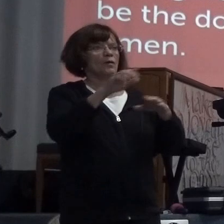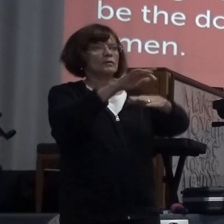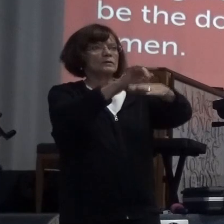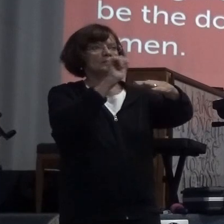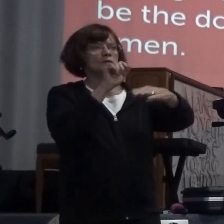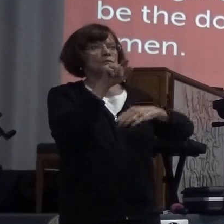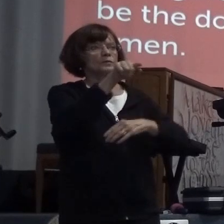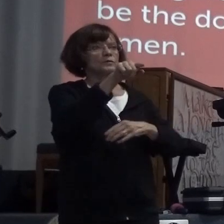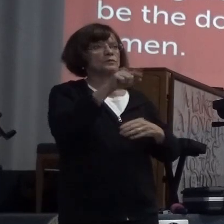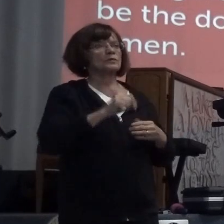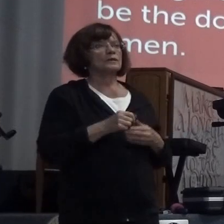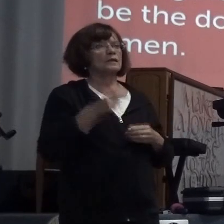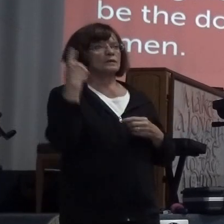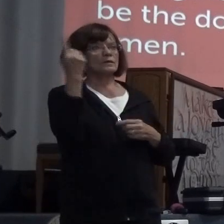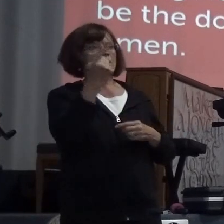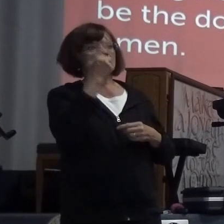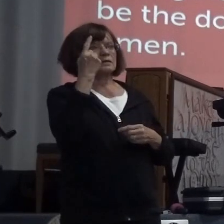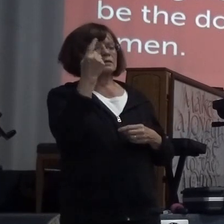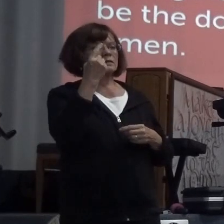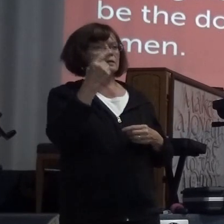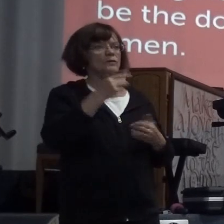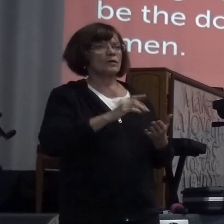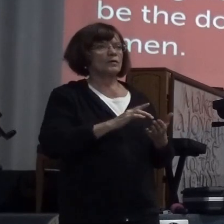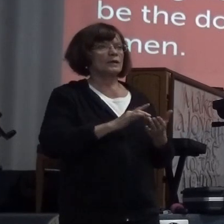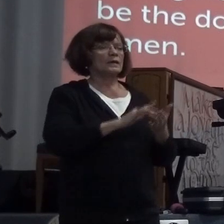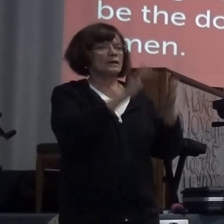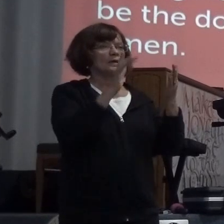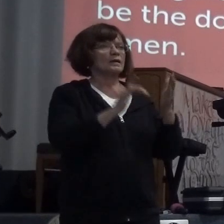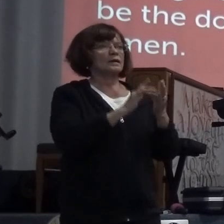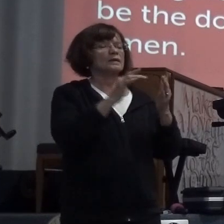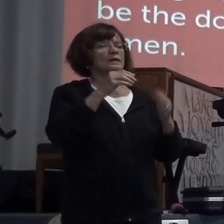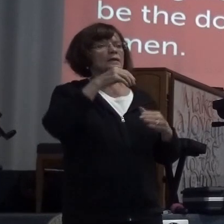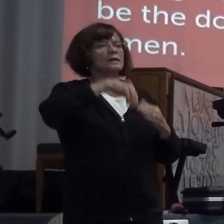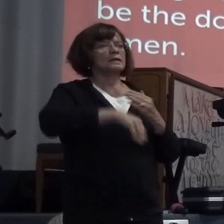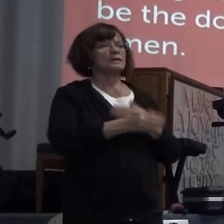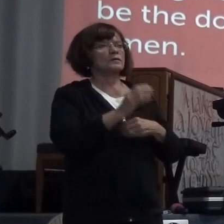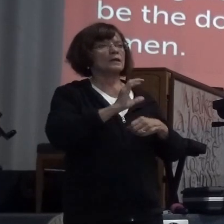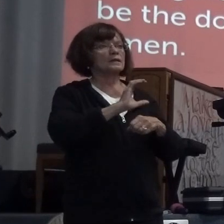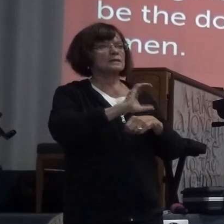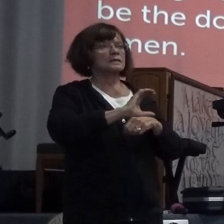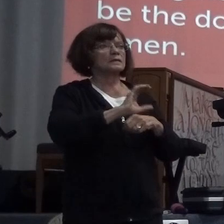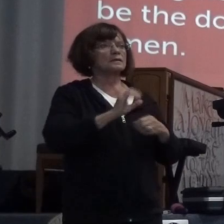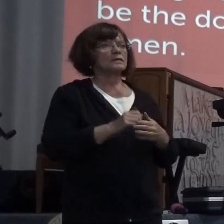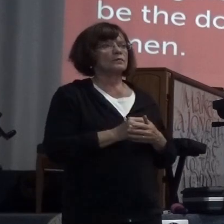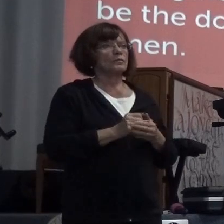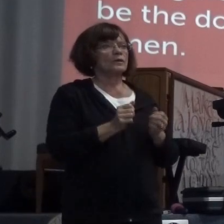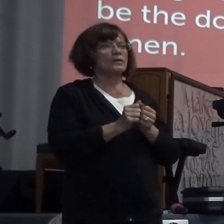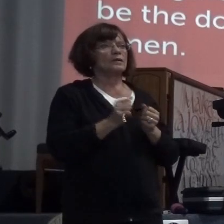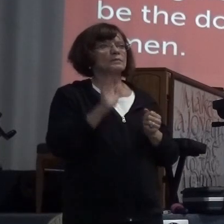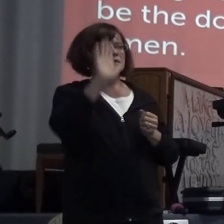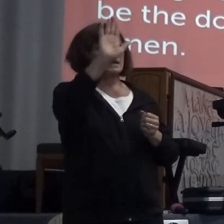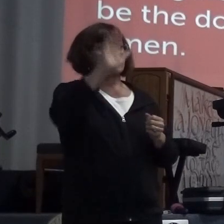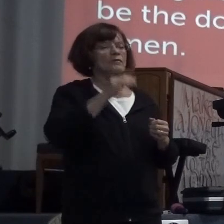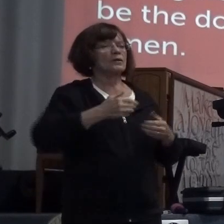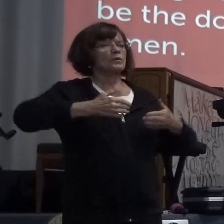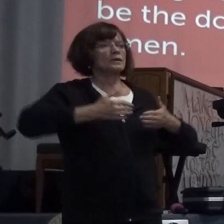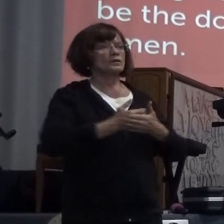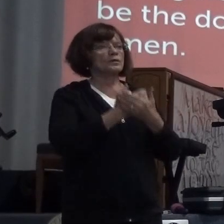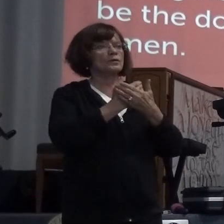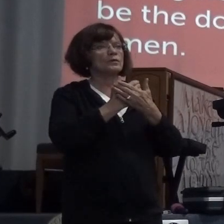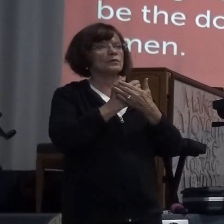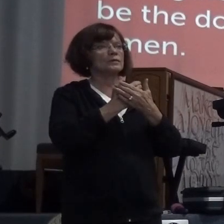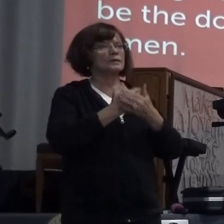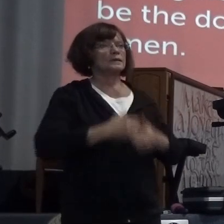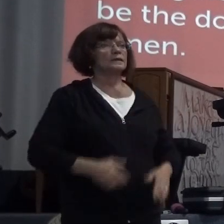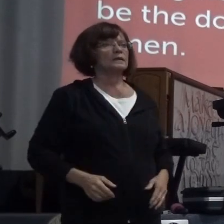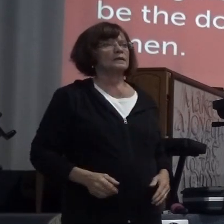you. To him be the dominion forever and ever. Amen. So no matter what happens to you in this life through